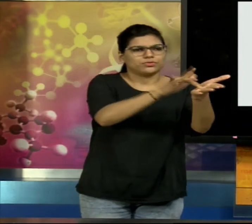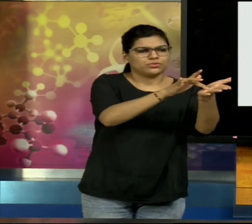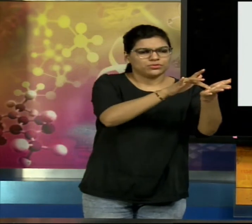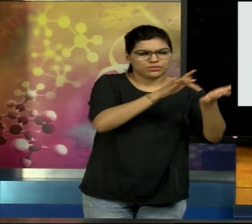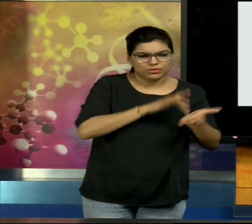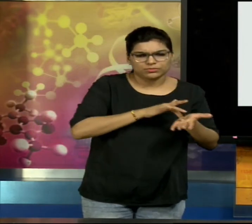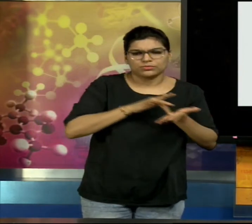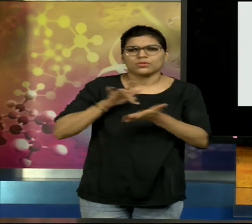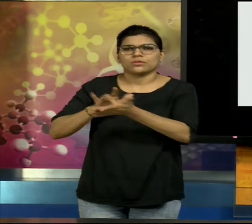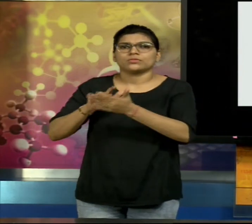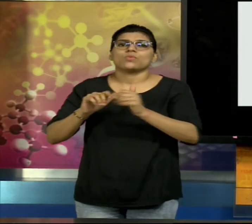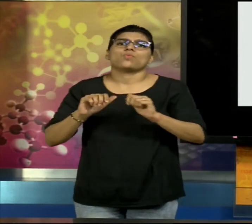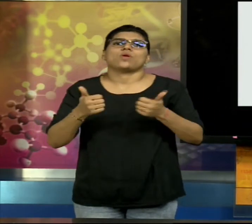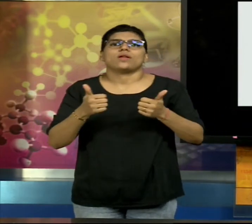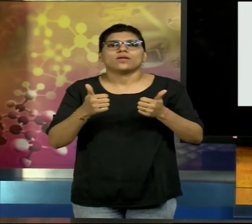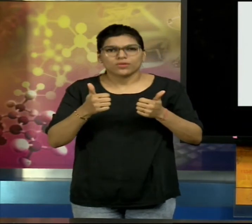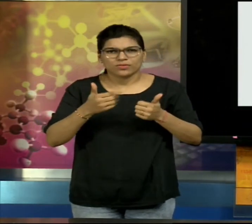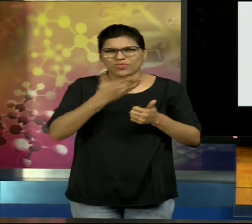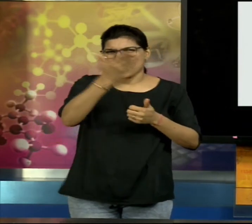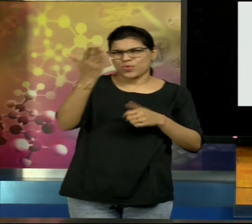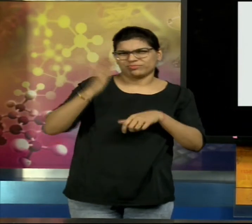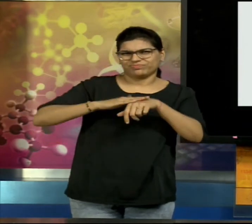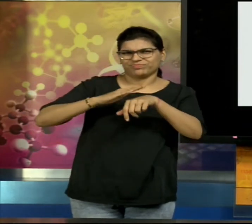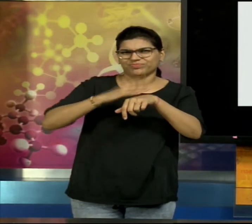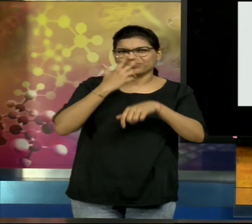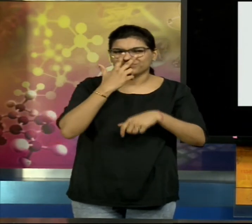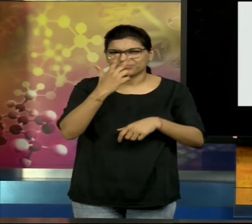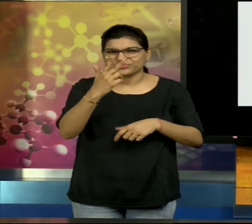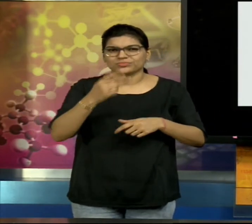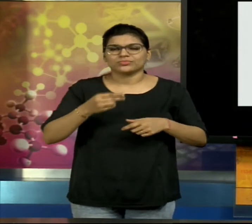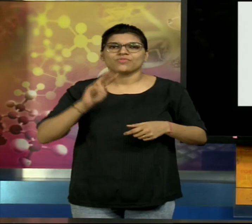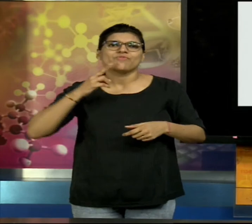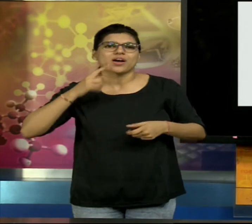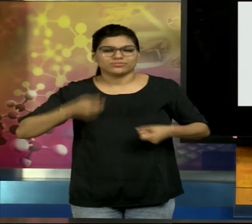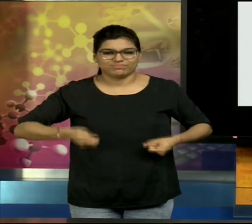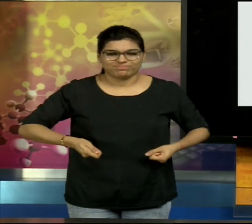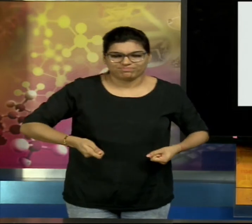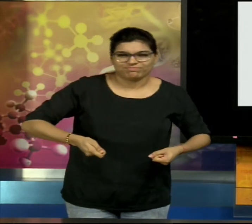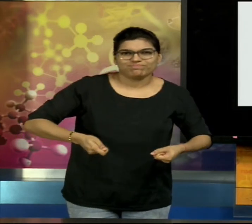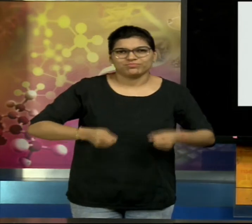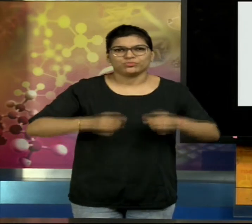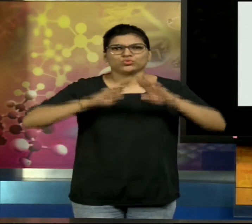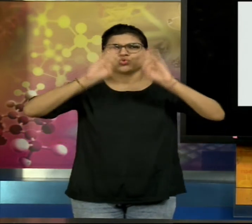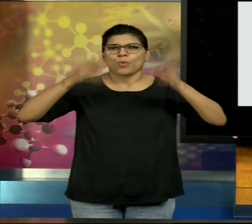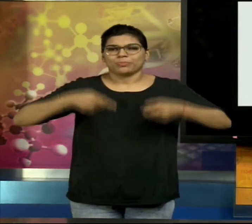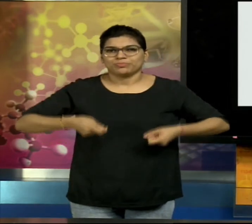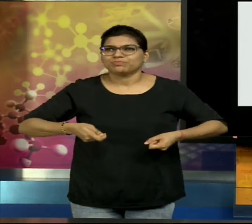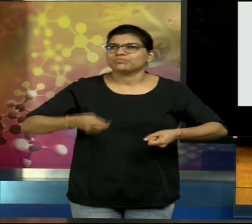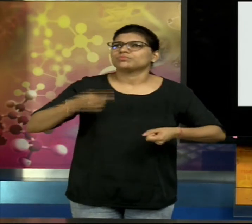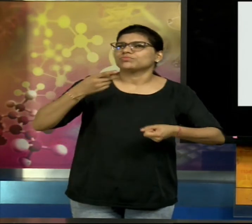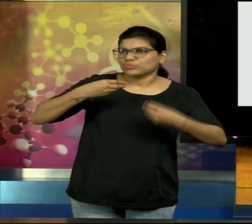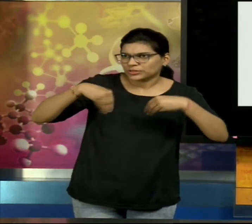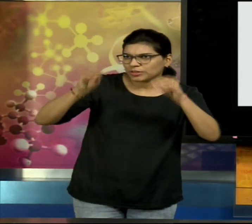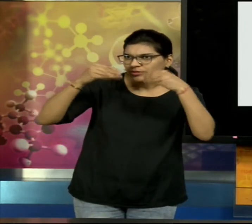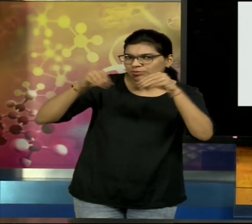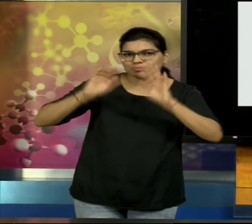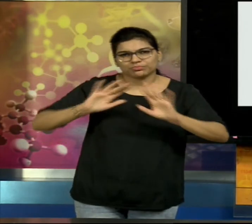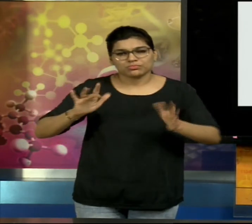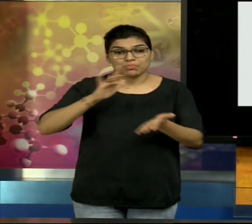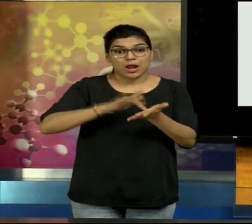So anyone can move to any place. You all must have experienced and seen such places in the market when you